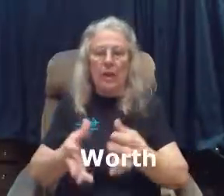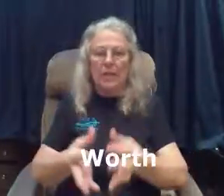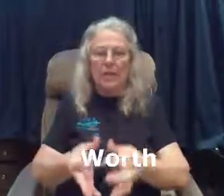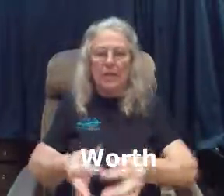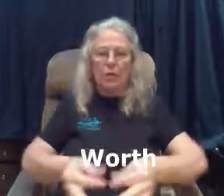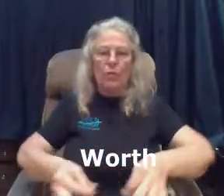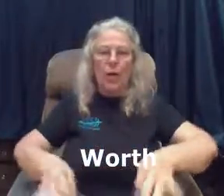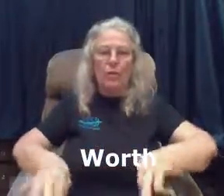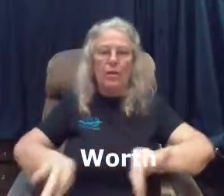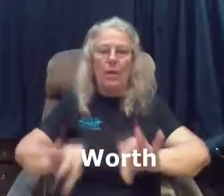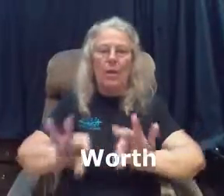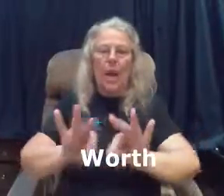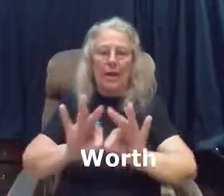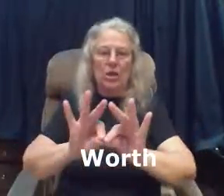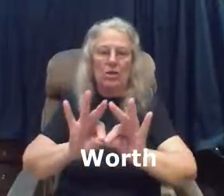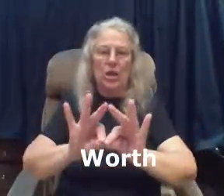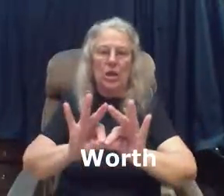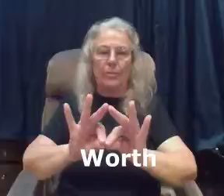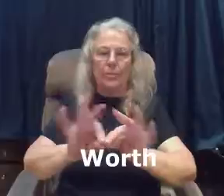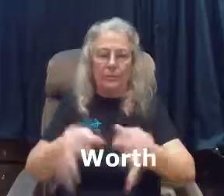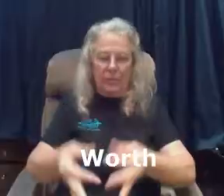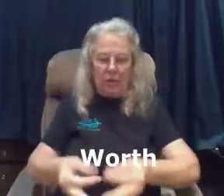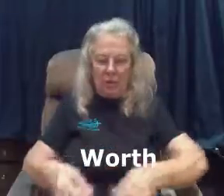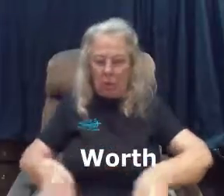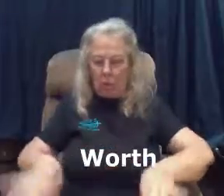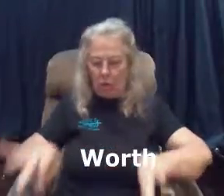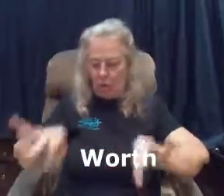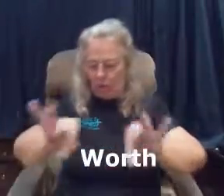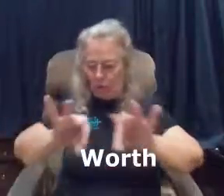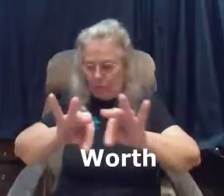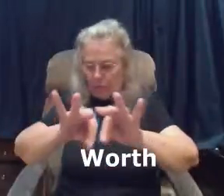it's like you're wrapping a package up. Worth.